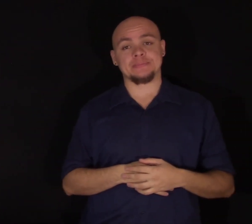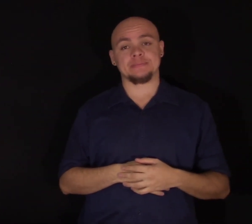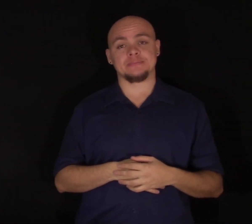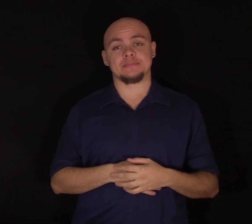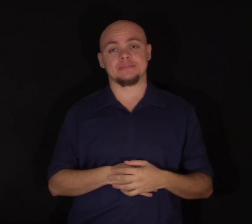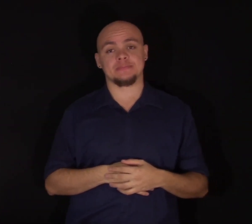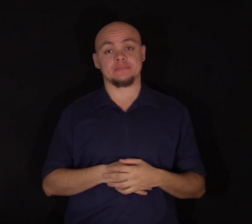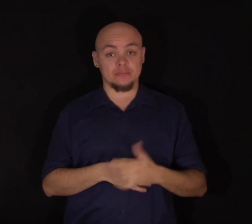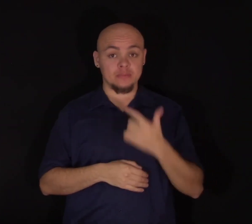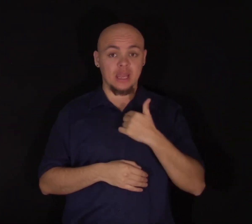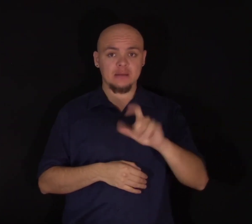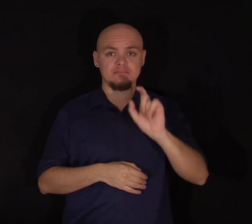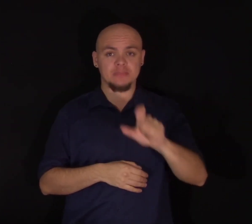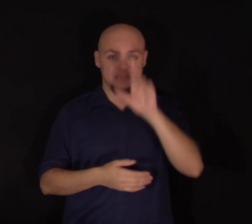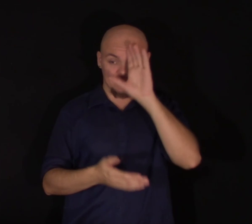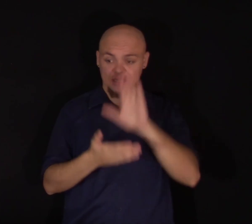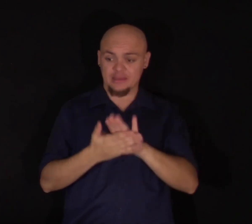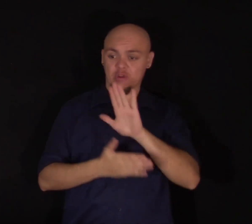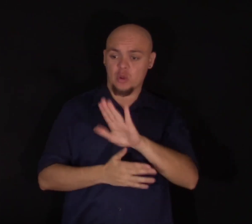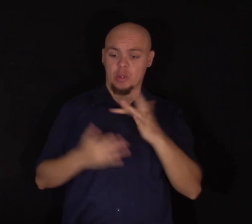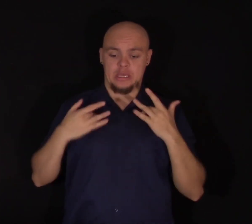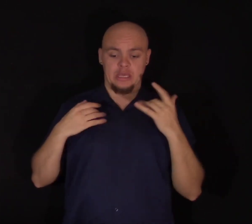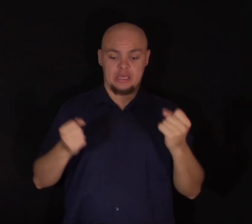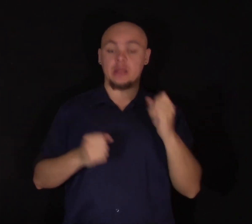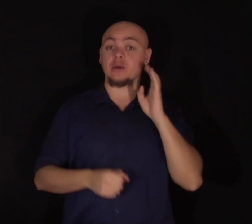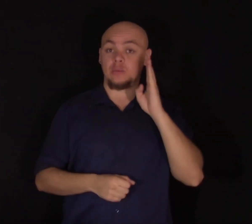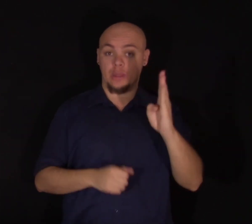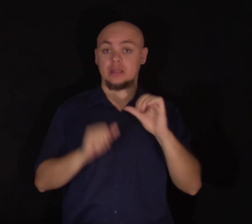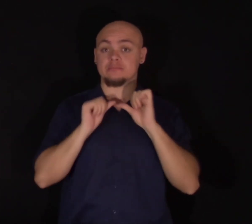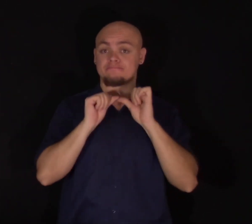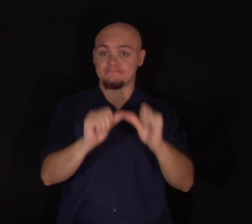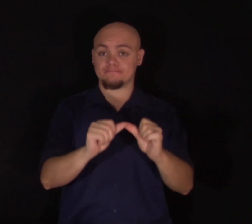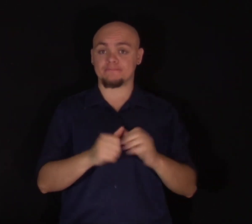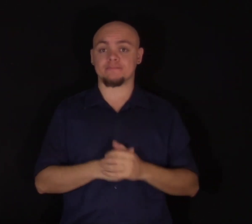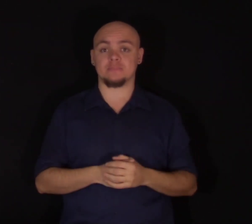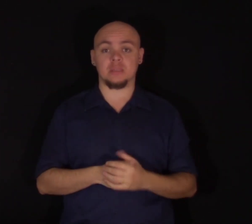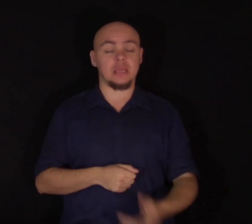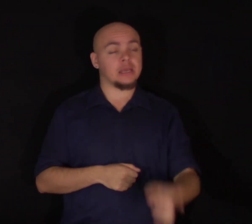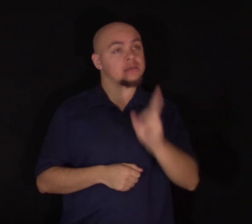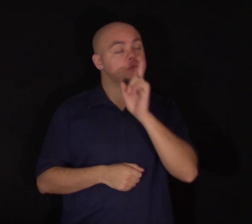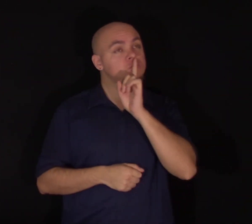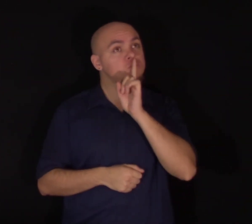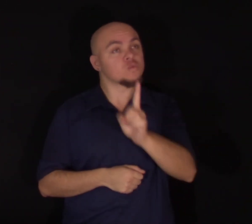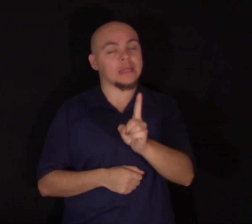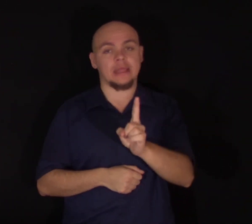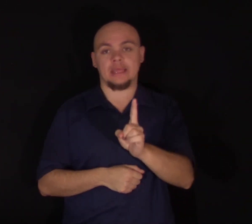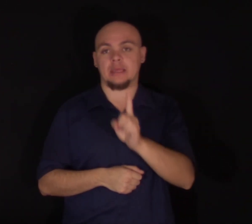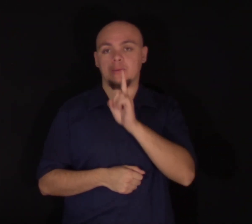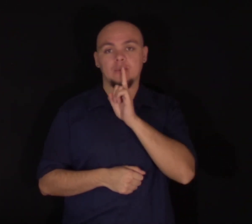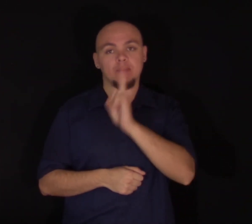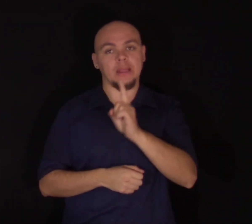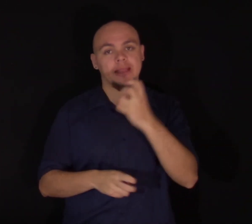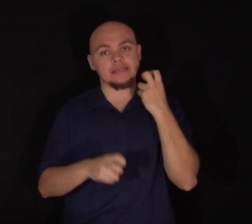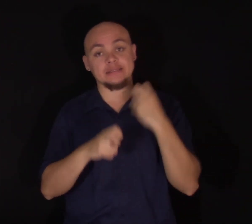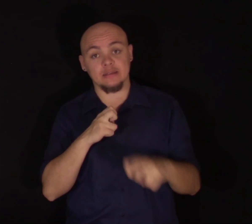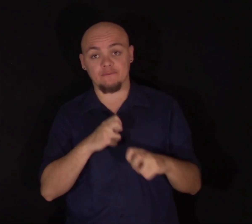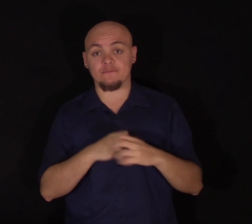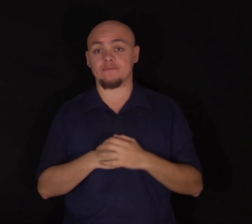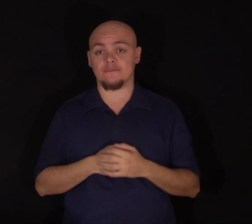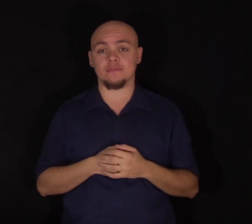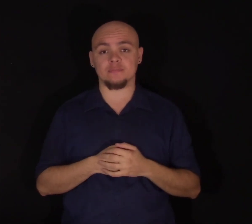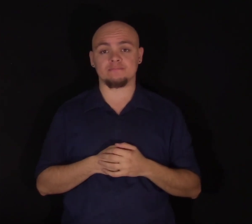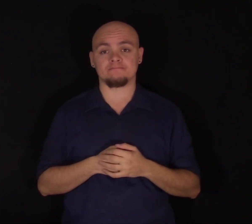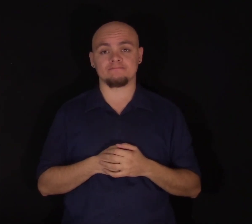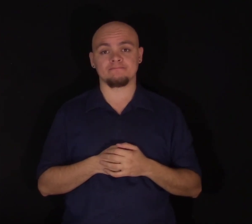I have to believe in her healing. And even when it's really, really hard,